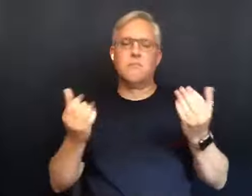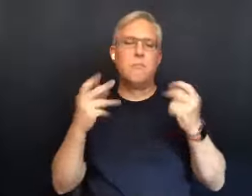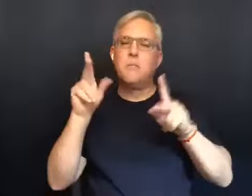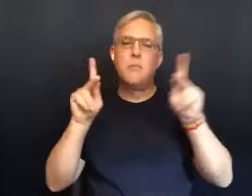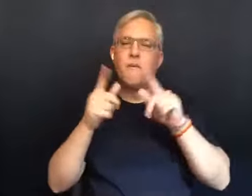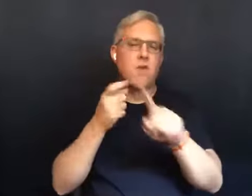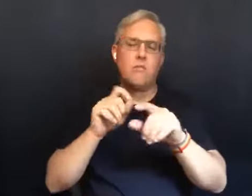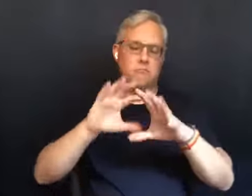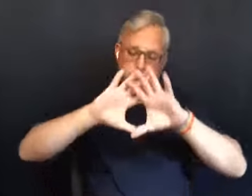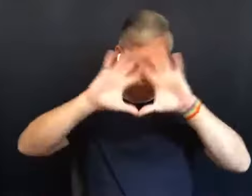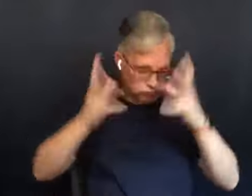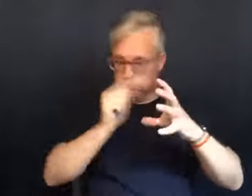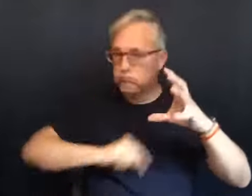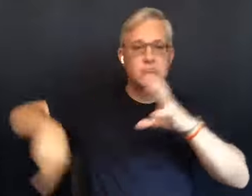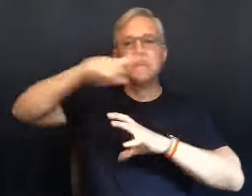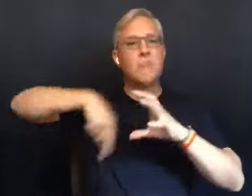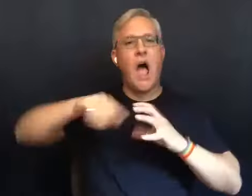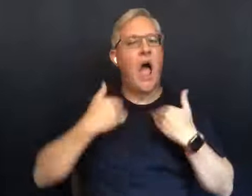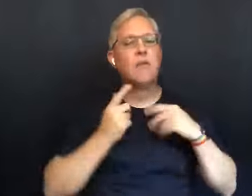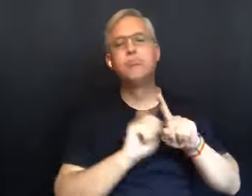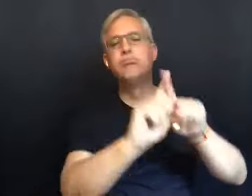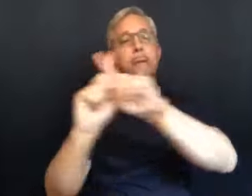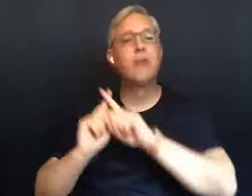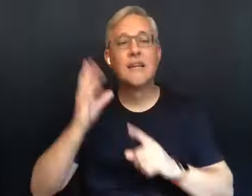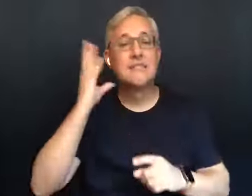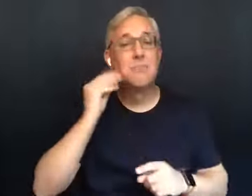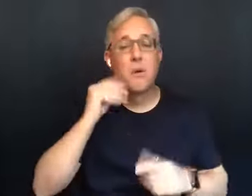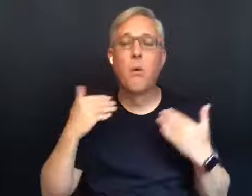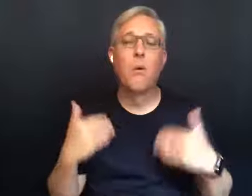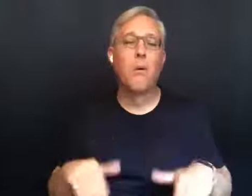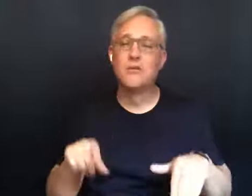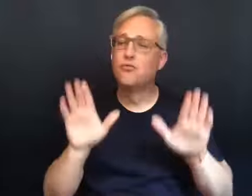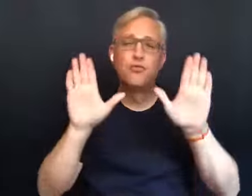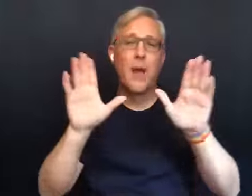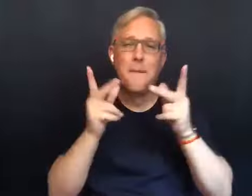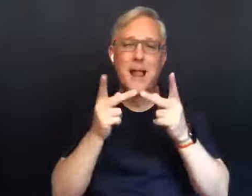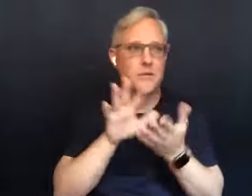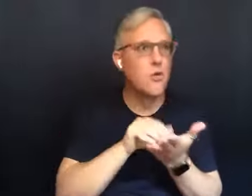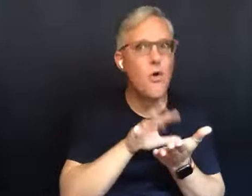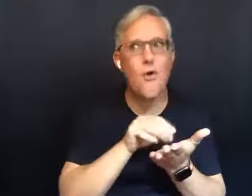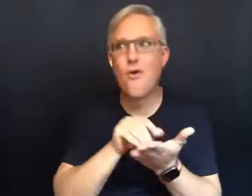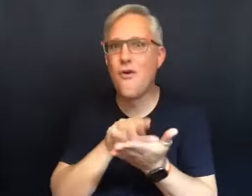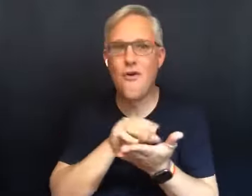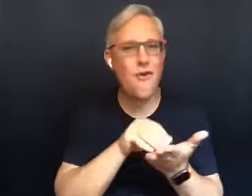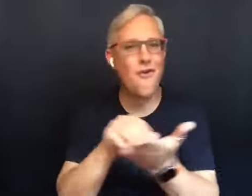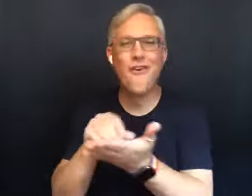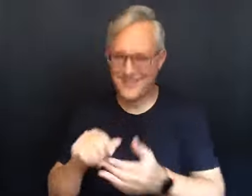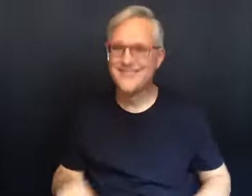experiencing this, because like this is like there's just a lot of people from a lot of places that have a lot